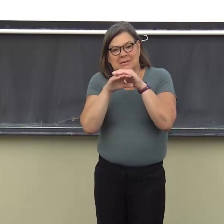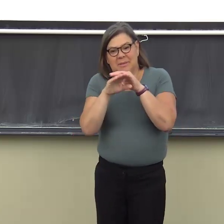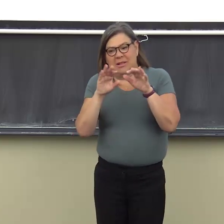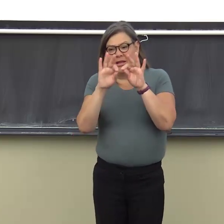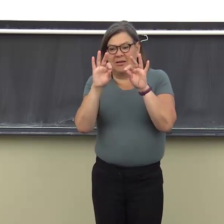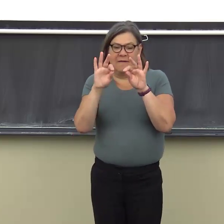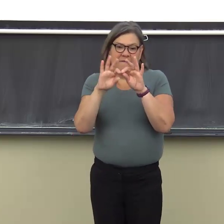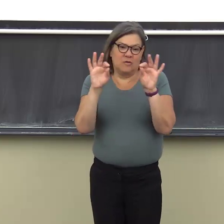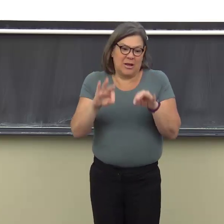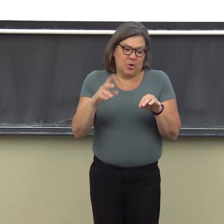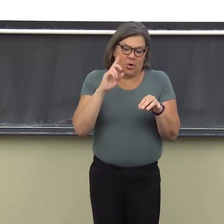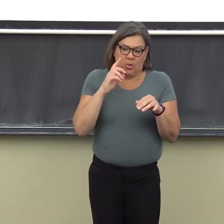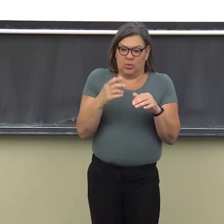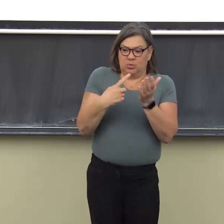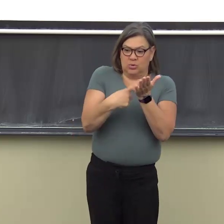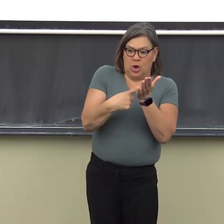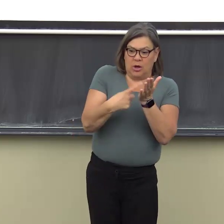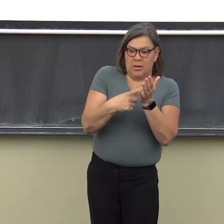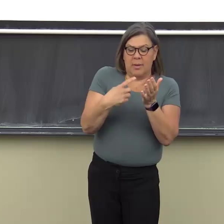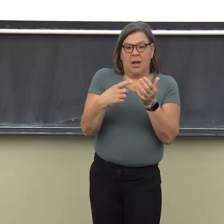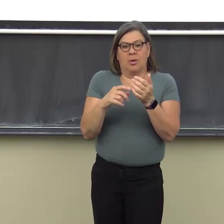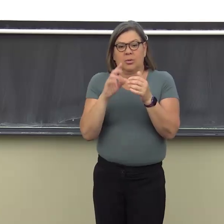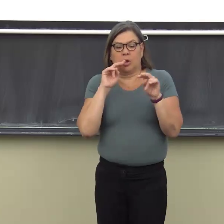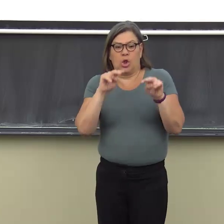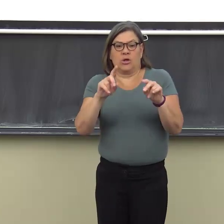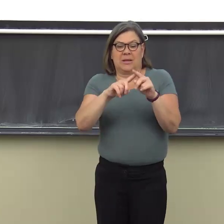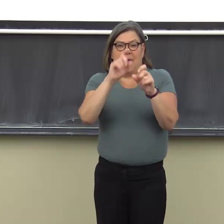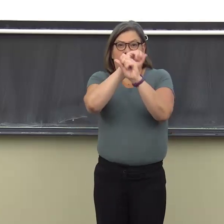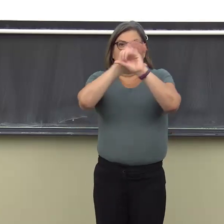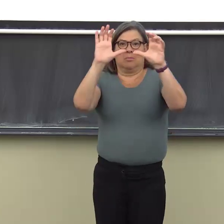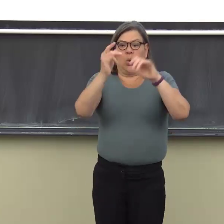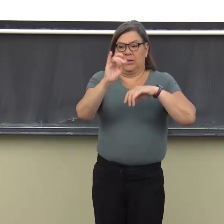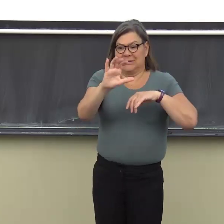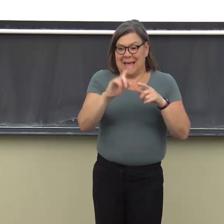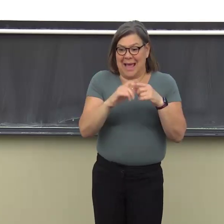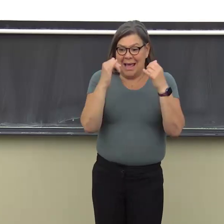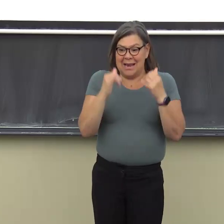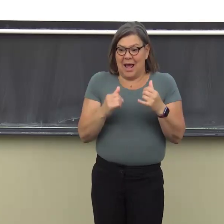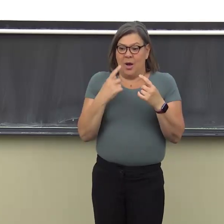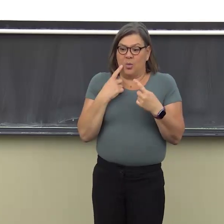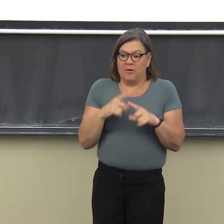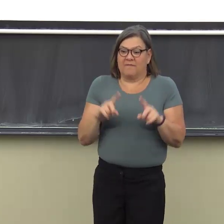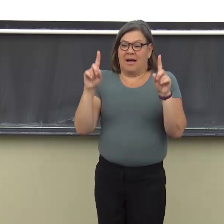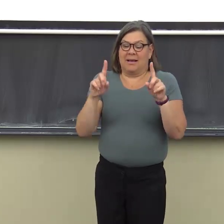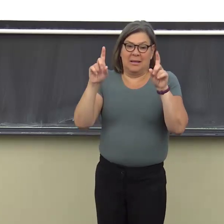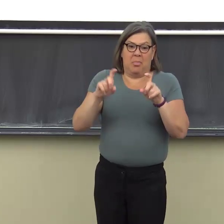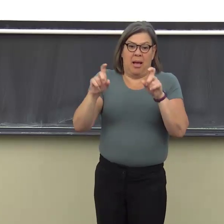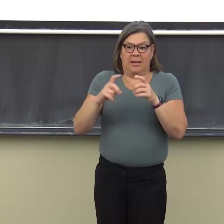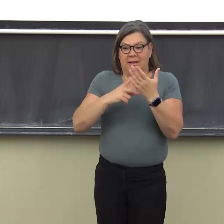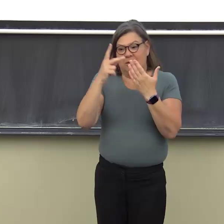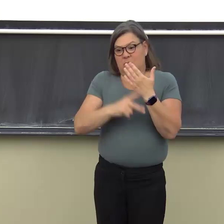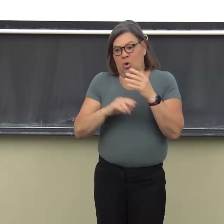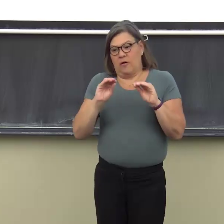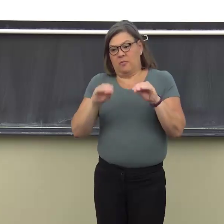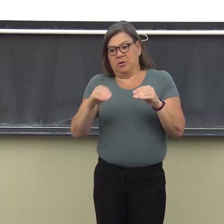on Thursday, which looks at disability holistically. And now we're finally piloting this program of